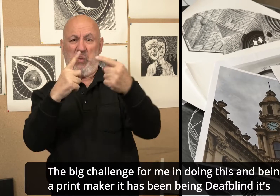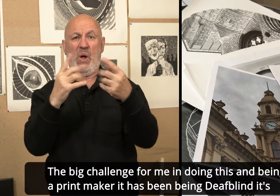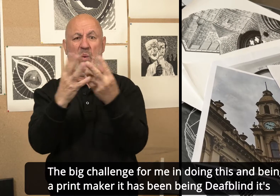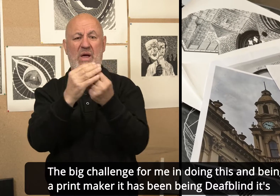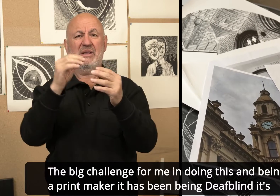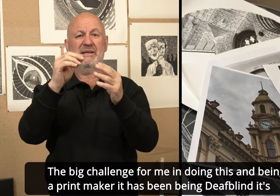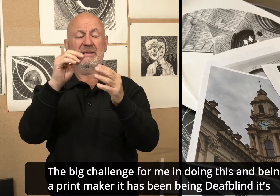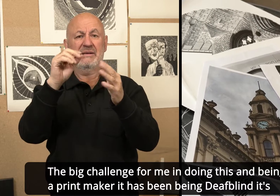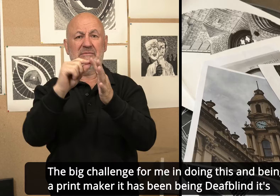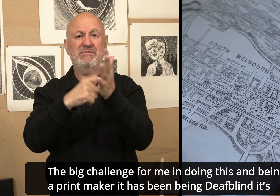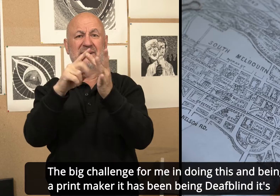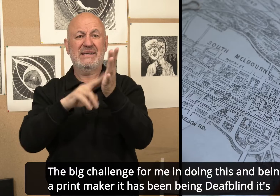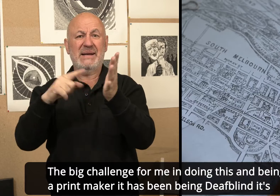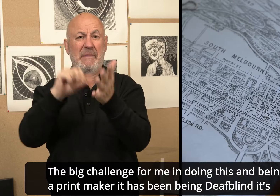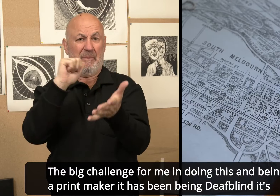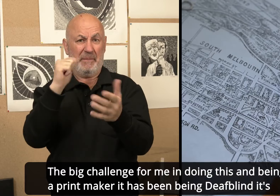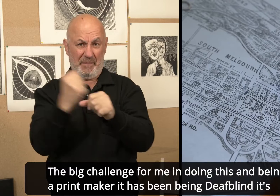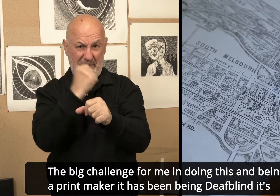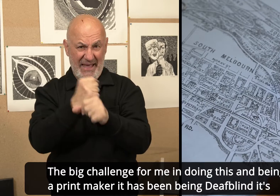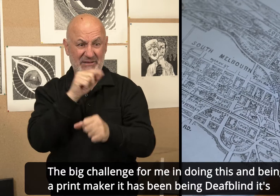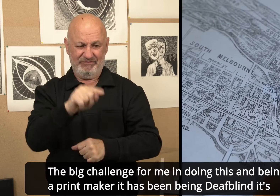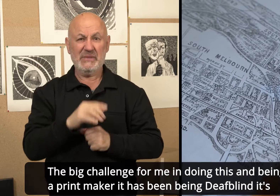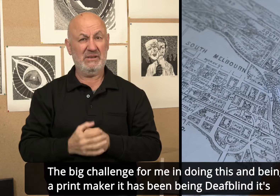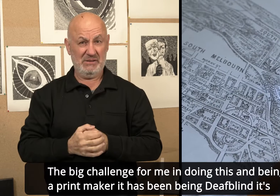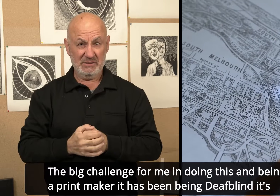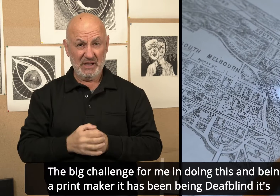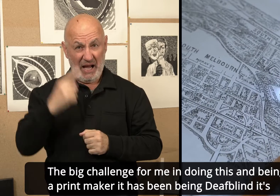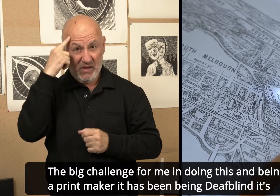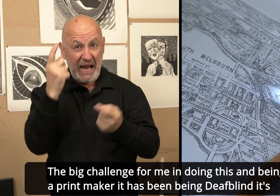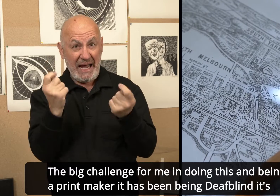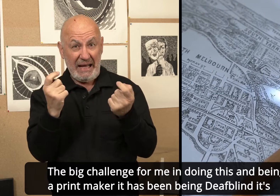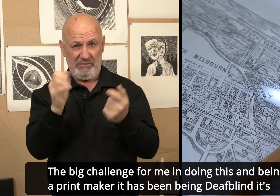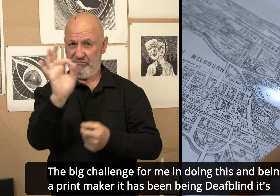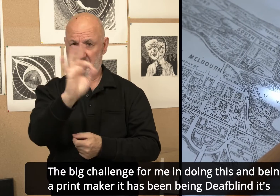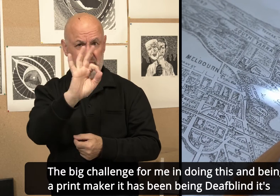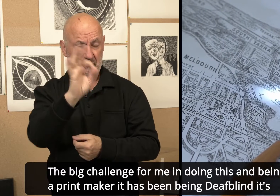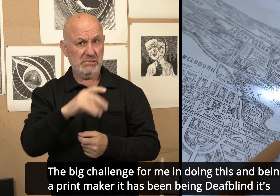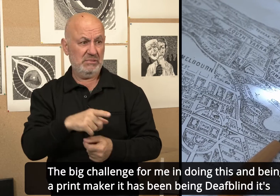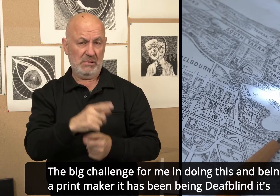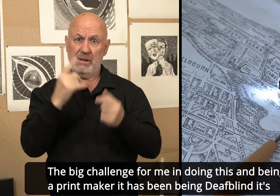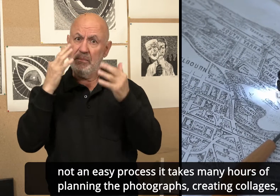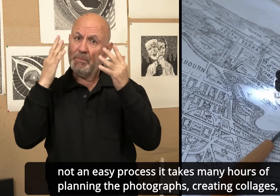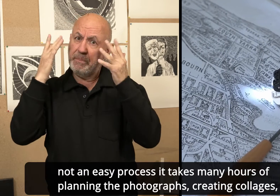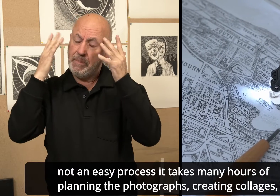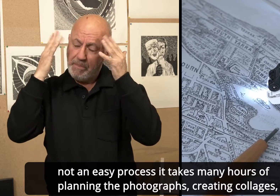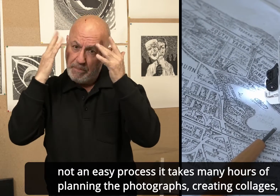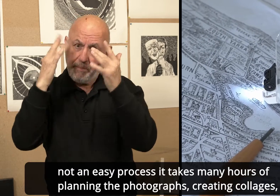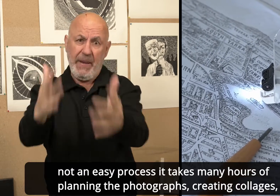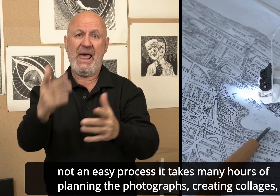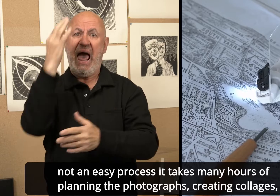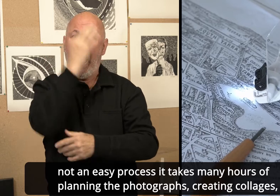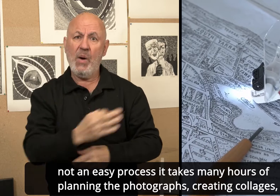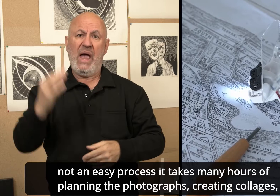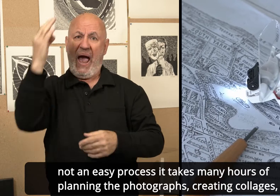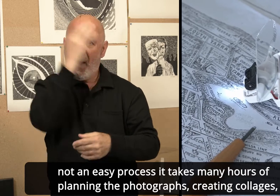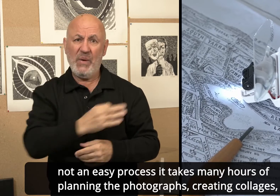The big challenge for me in doing this and being a printmaker, it has been being deafblind. It's not an